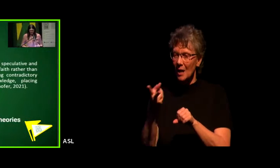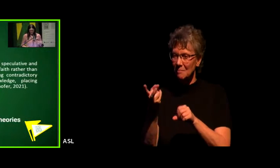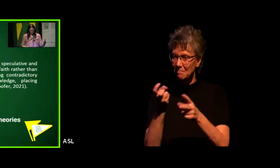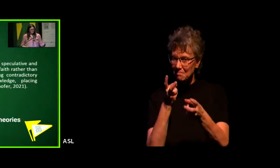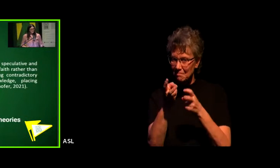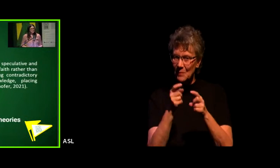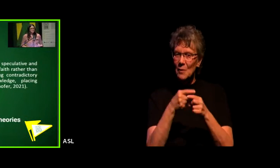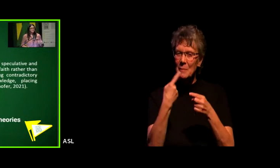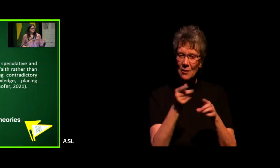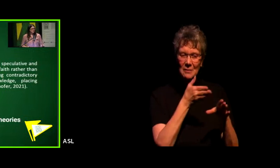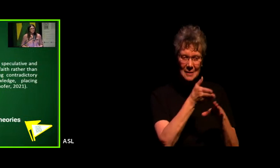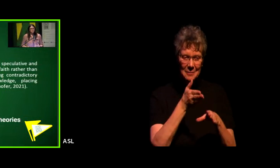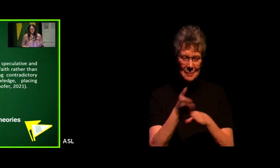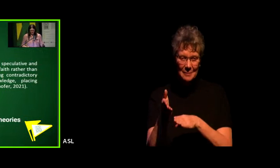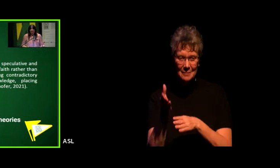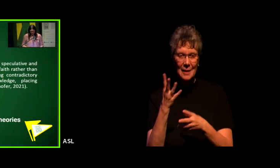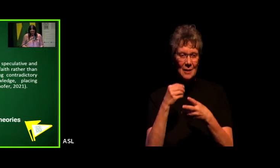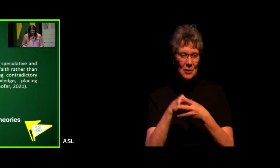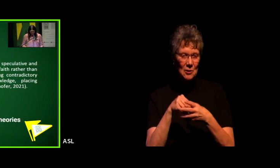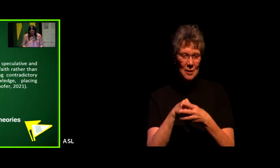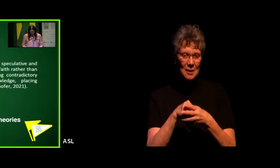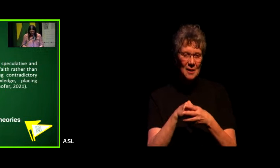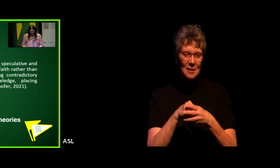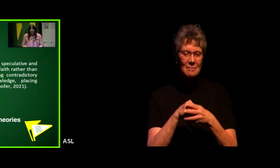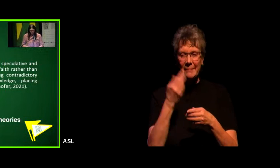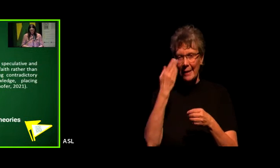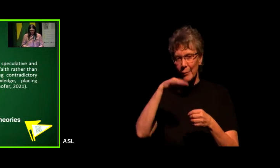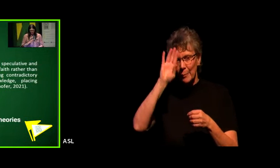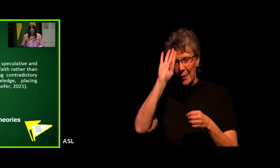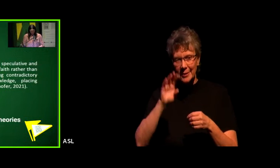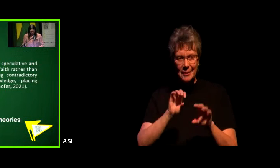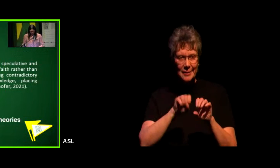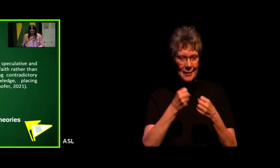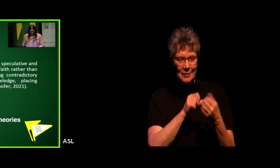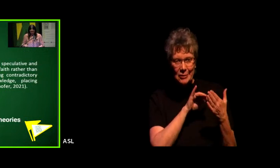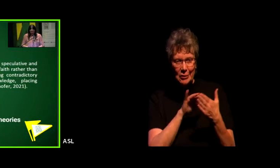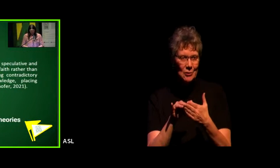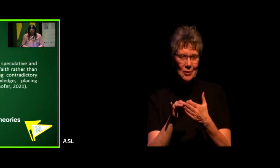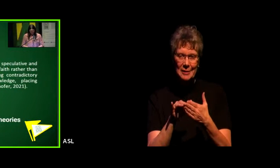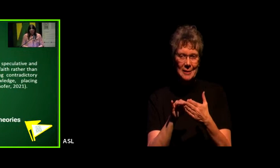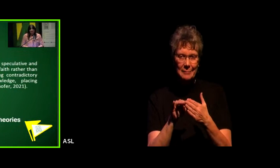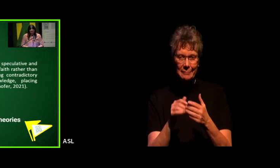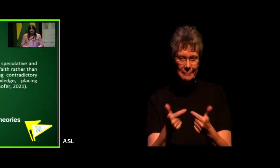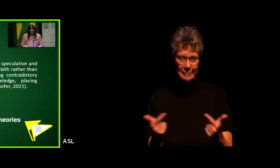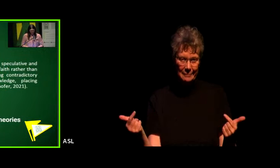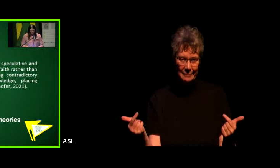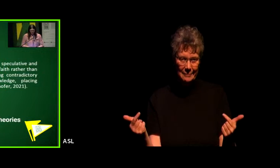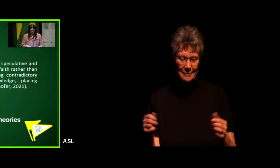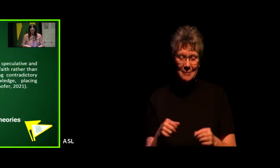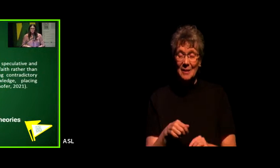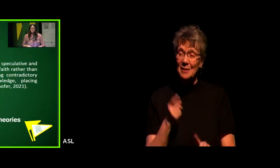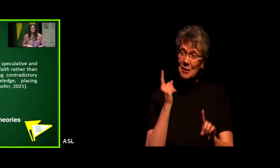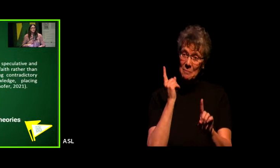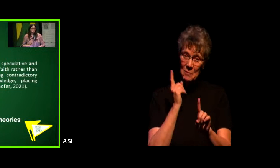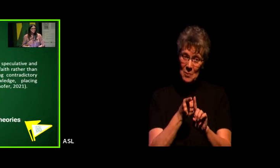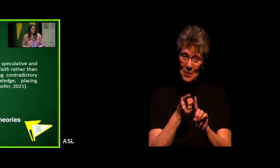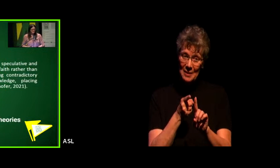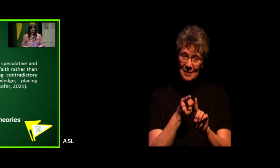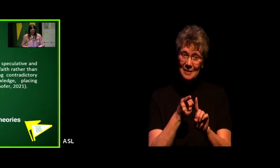archaeology, political science, sociology, anthropology. The too long didn't read version is that pseudoarchaeology refers to